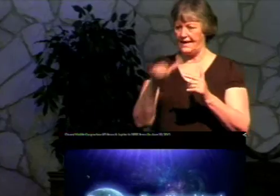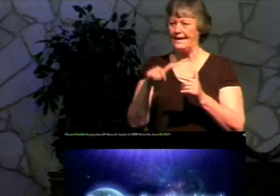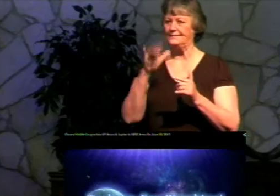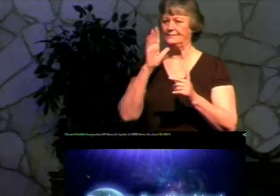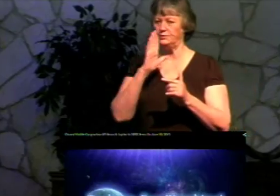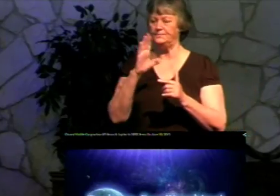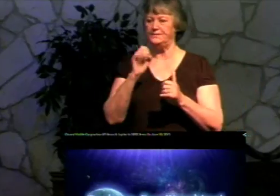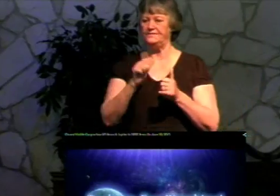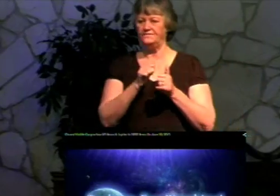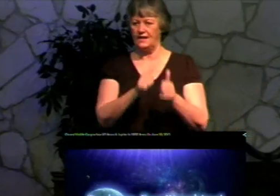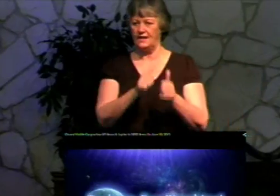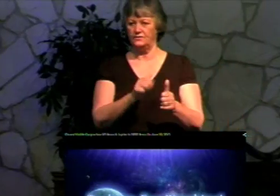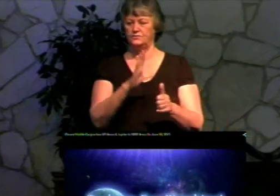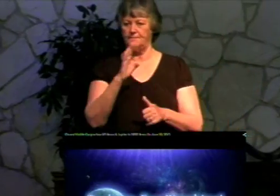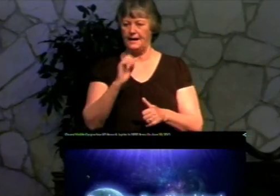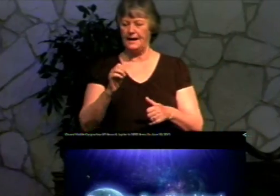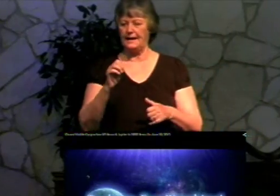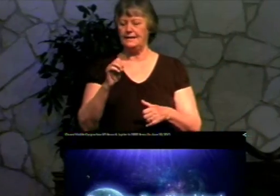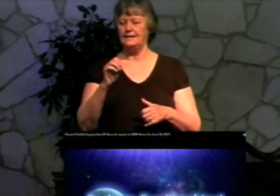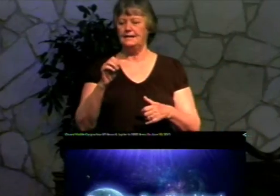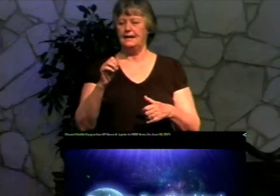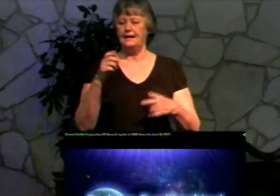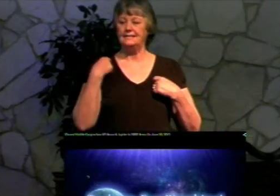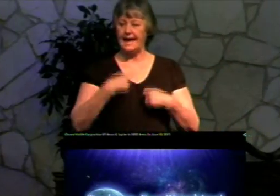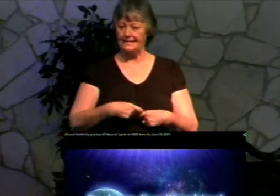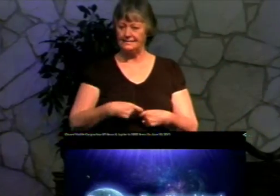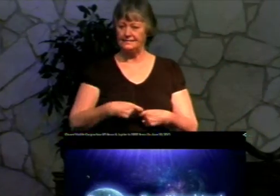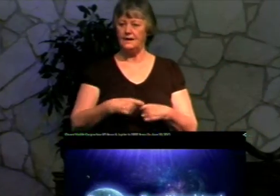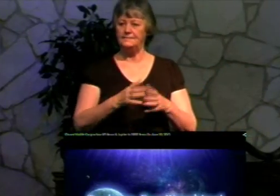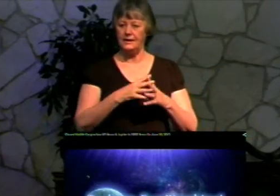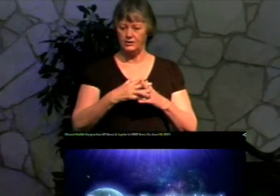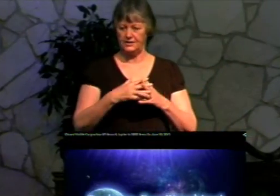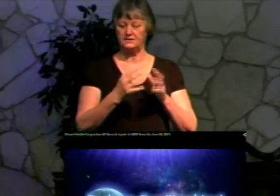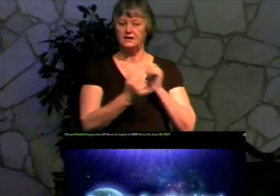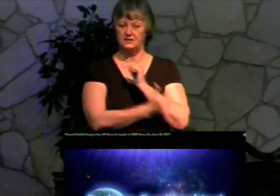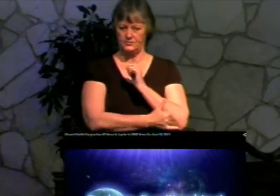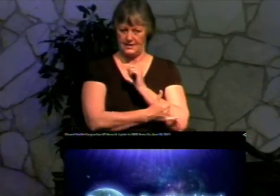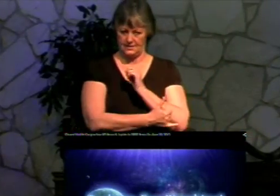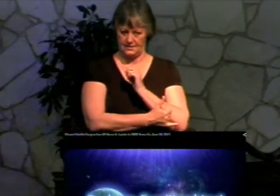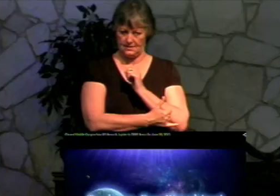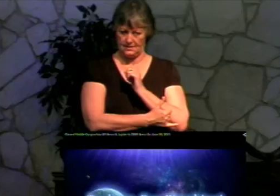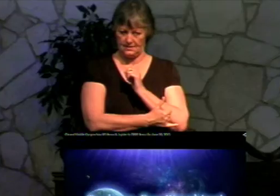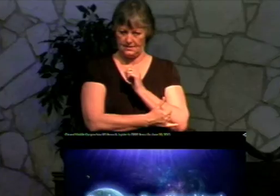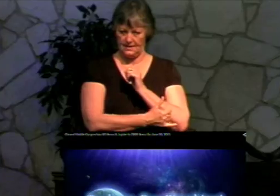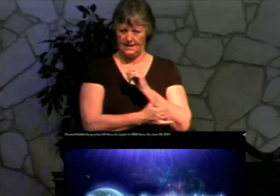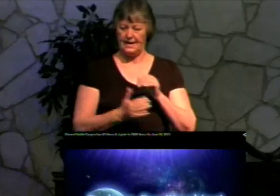that would be followed by a Latin American country. And